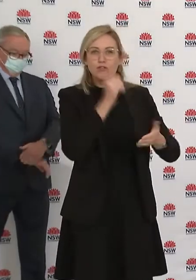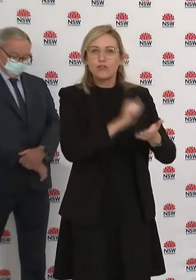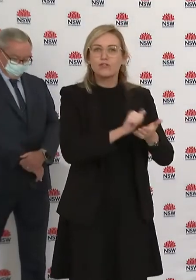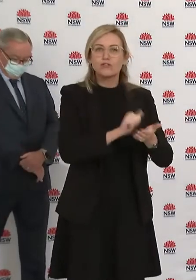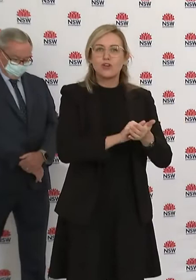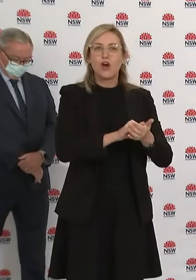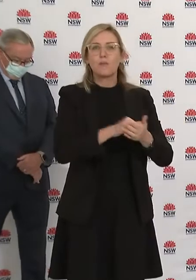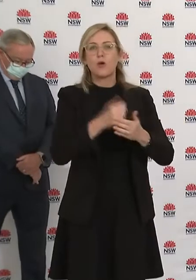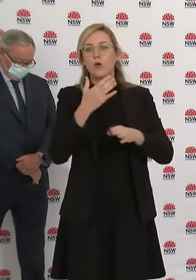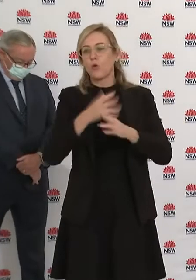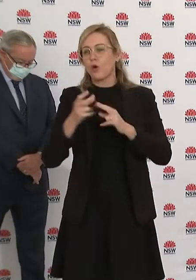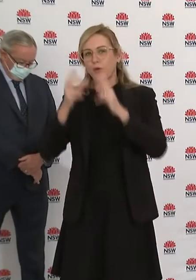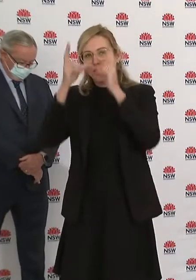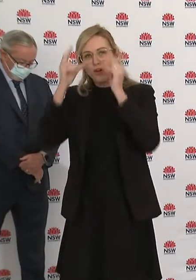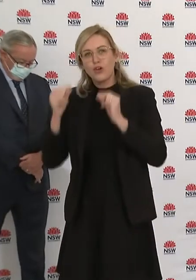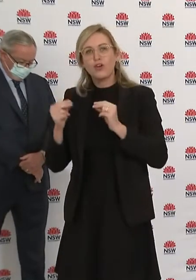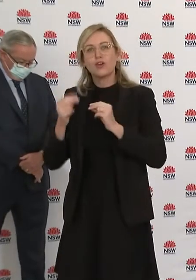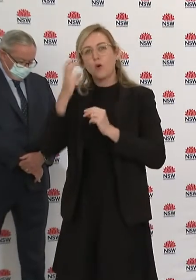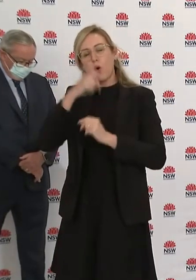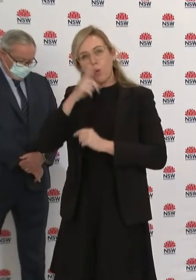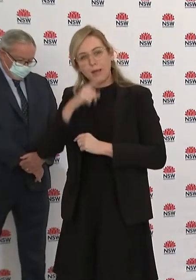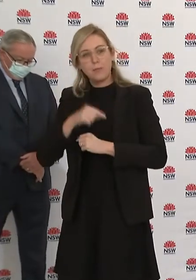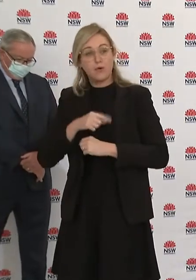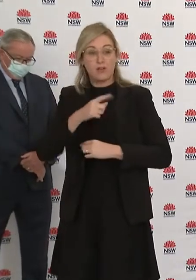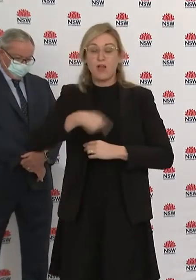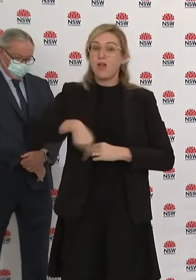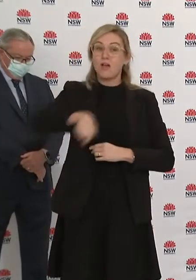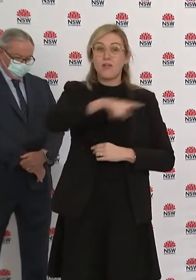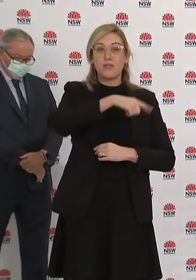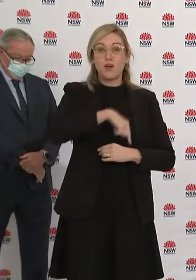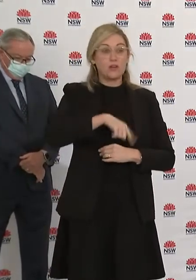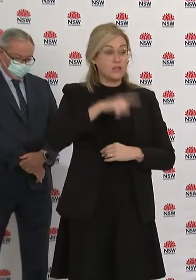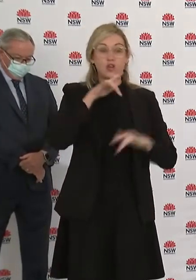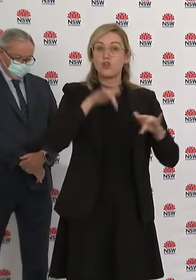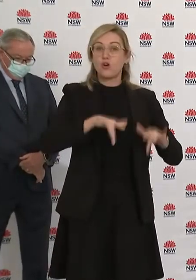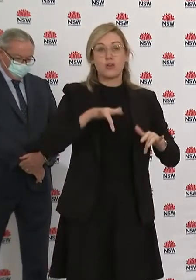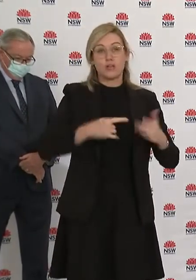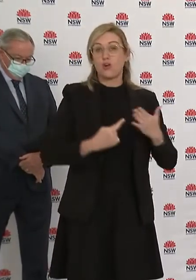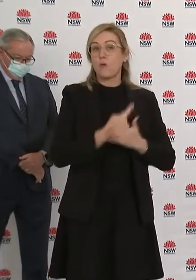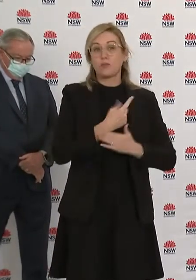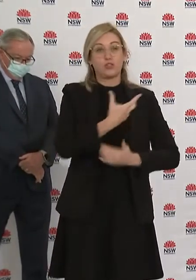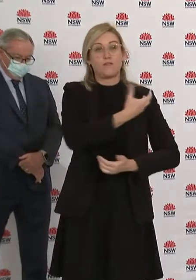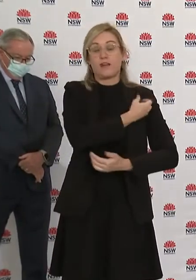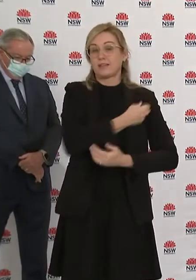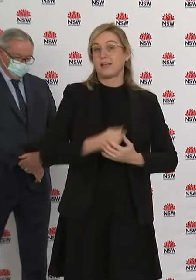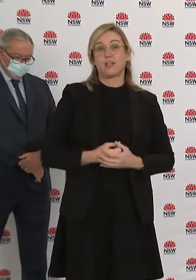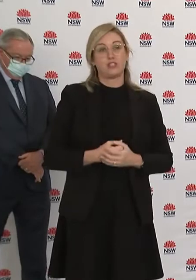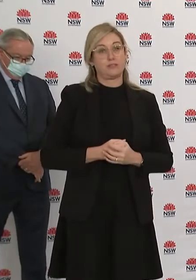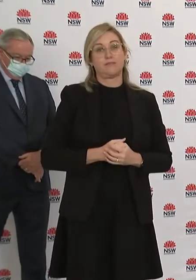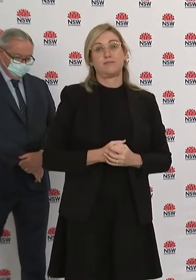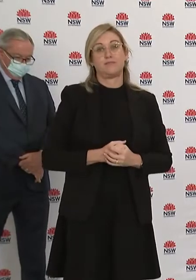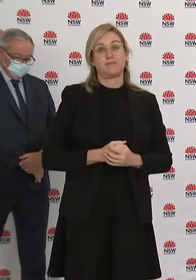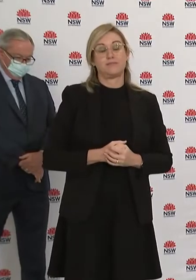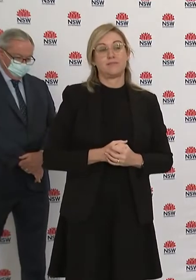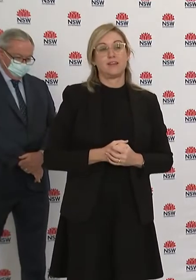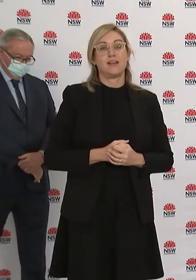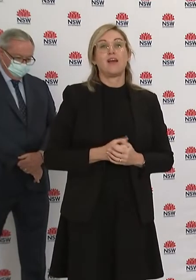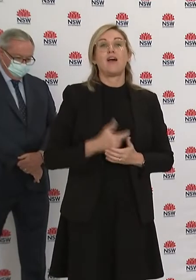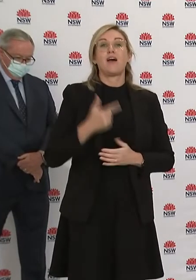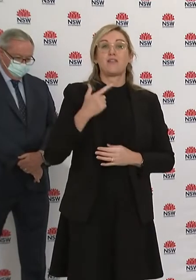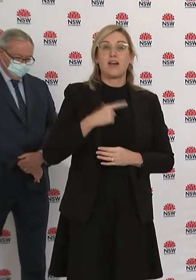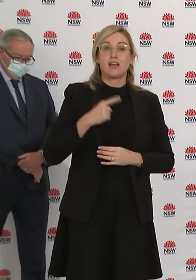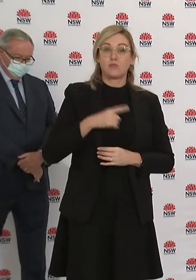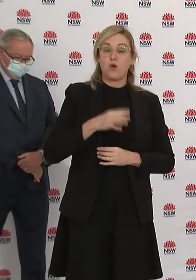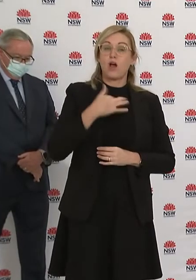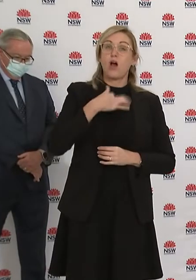they have not had the opportunity. Most of them have not had the opportunity to be vaccinated. And that's why I'm arguing that we